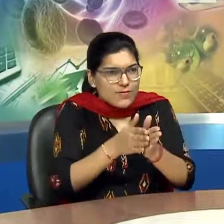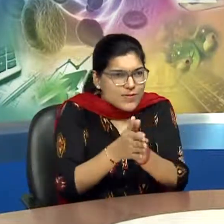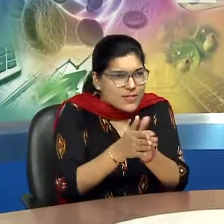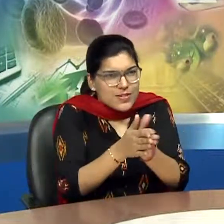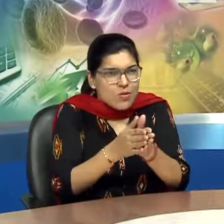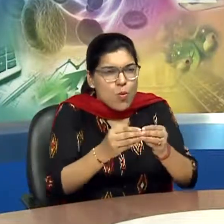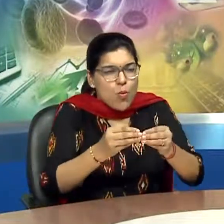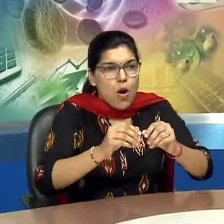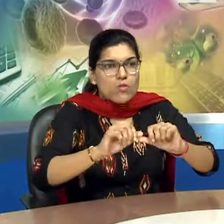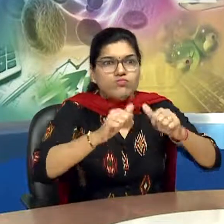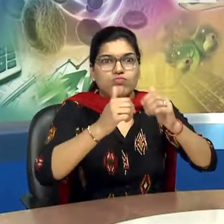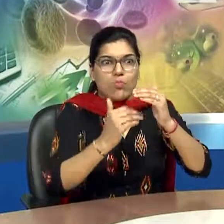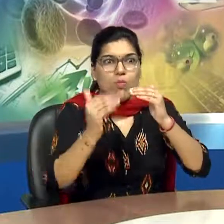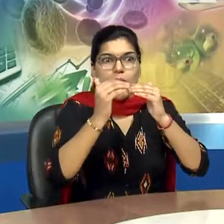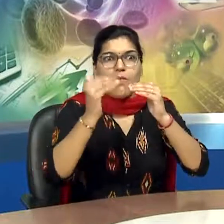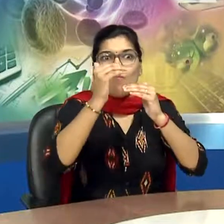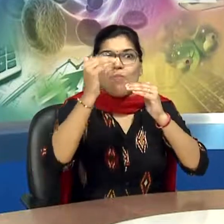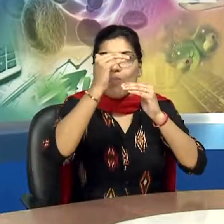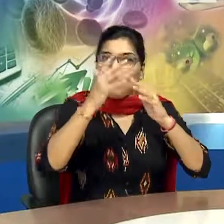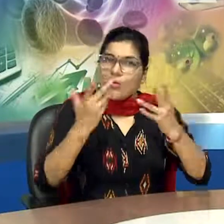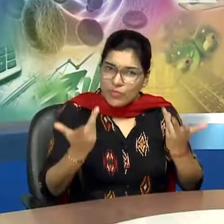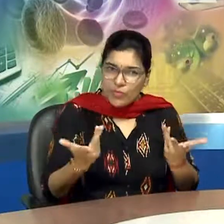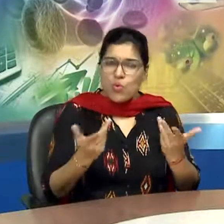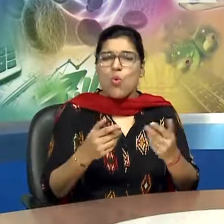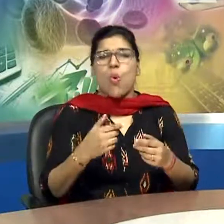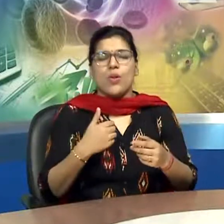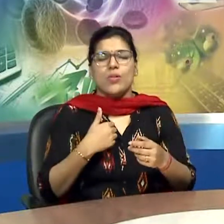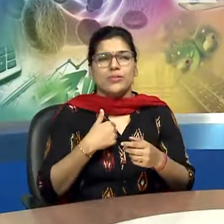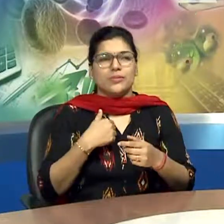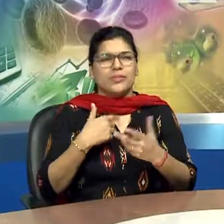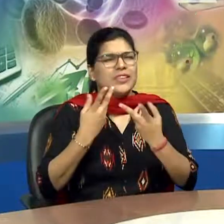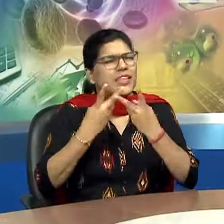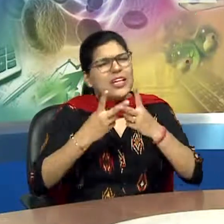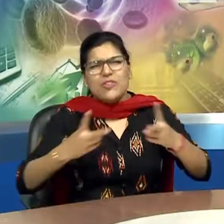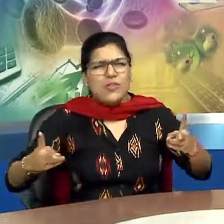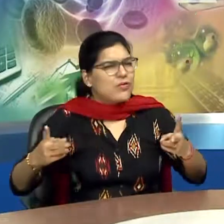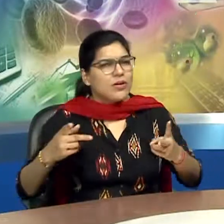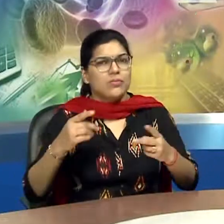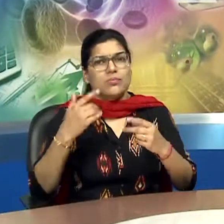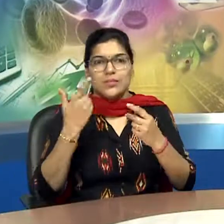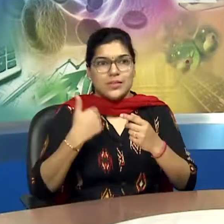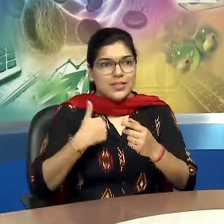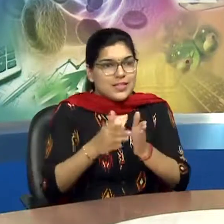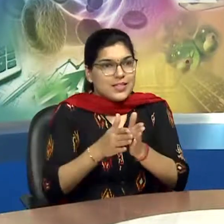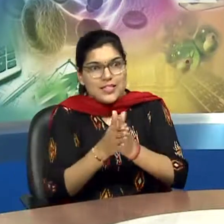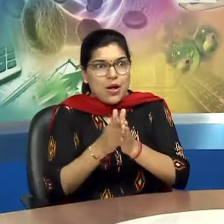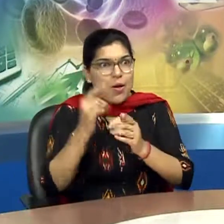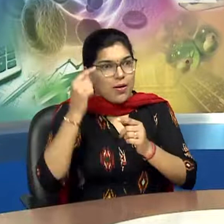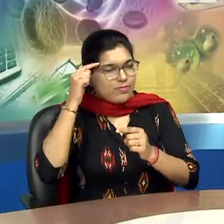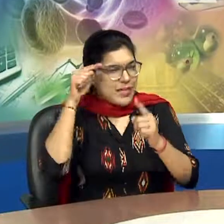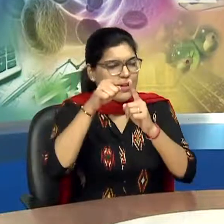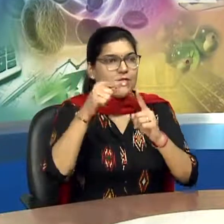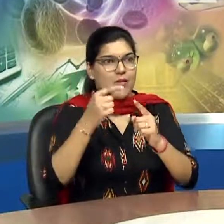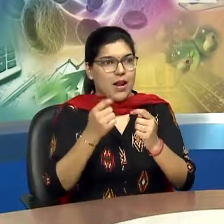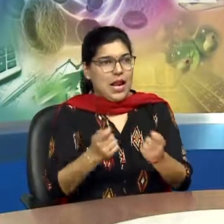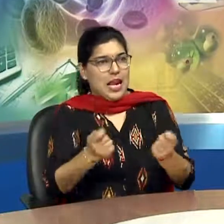some work and you get adequate promotions and